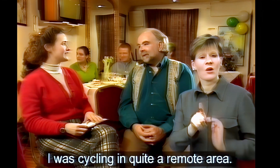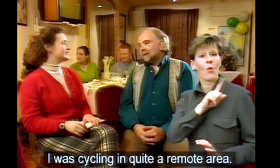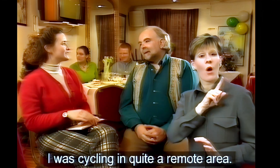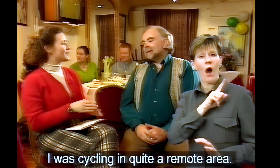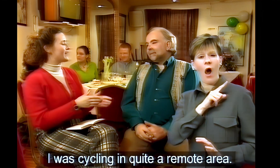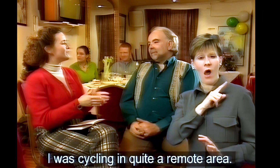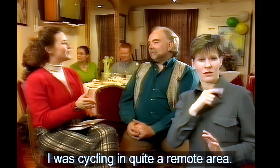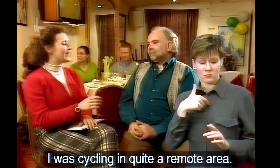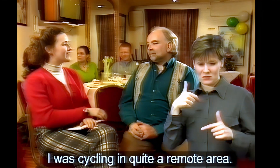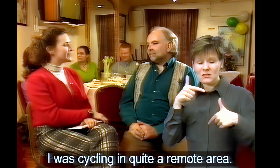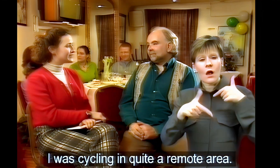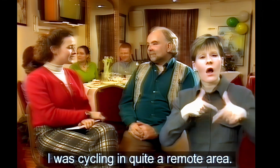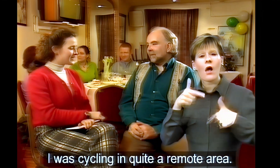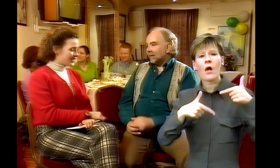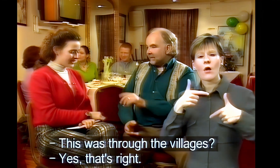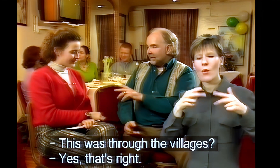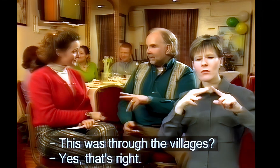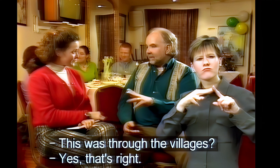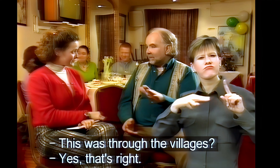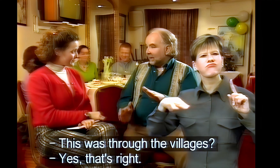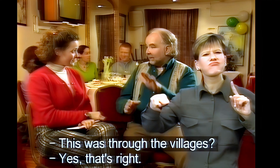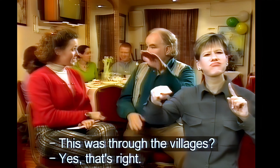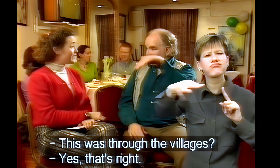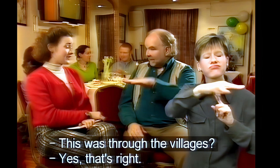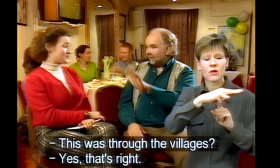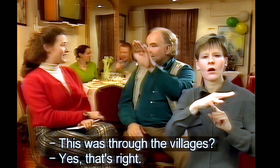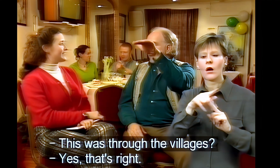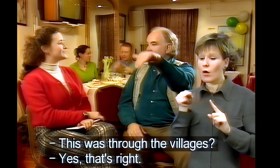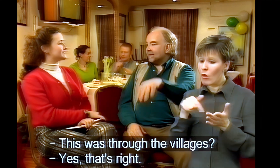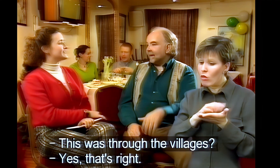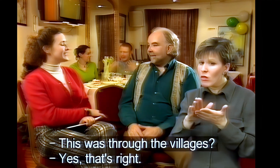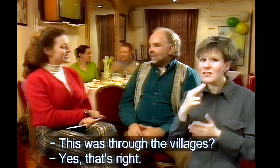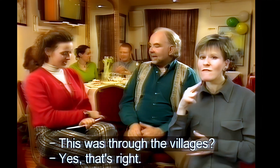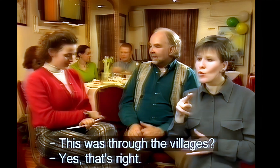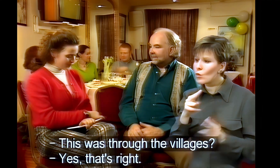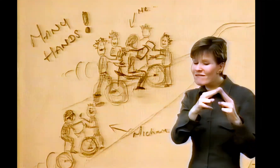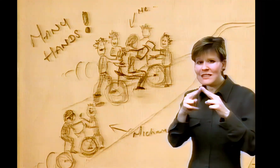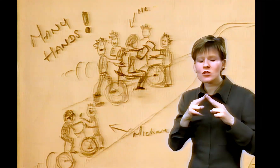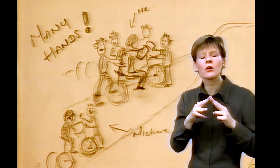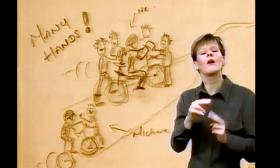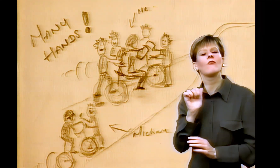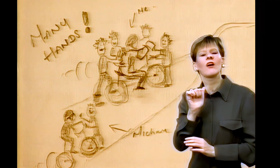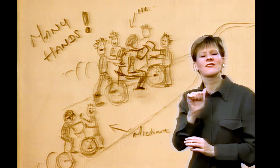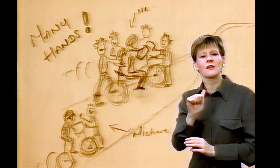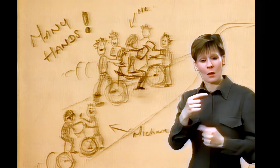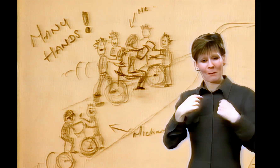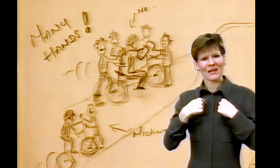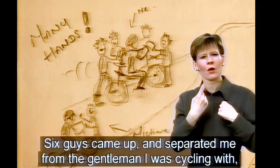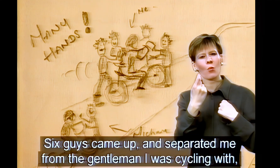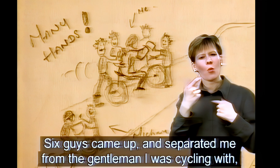in quite a remote area. Oh, this is in the afternoon when we go up from down through the villages, yeah? Yeah, and I was just with one other gentleman, and